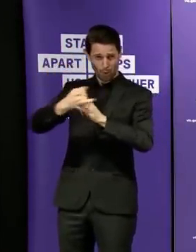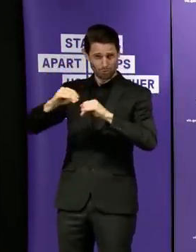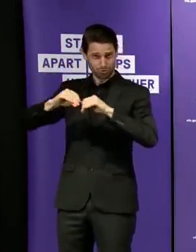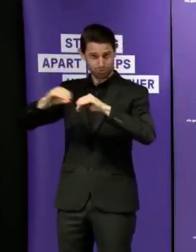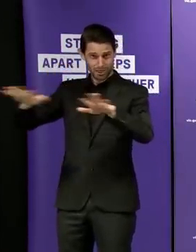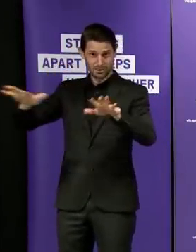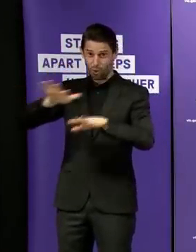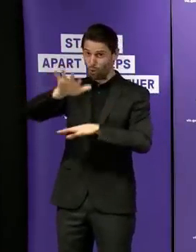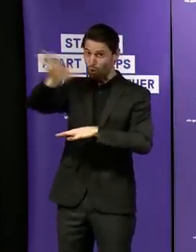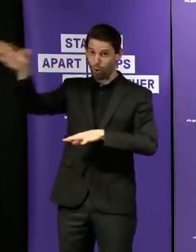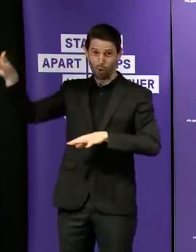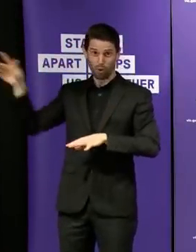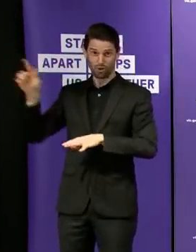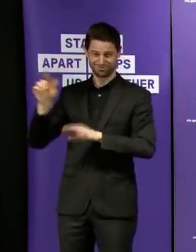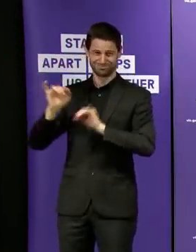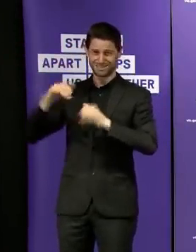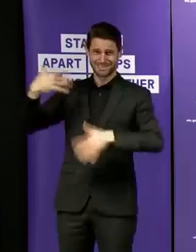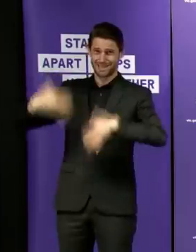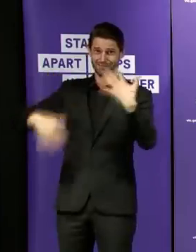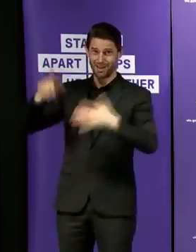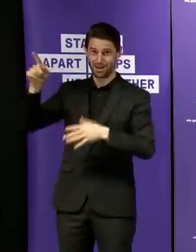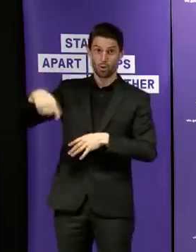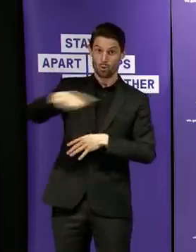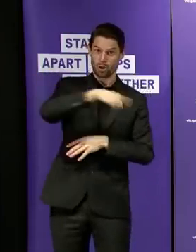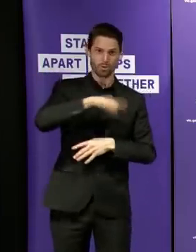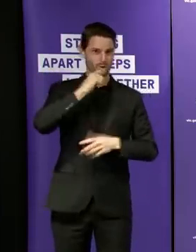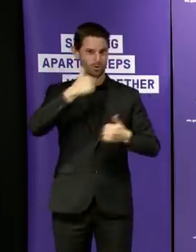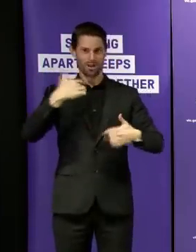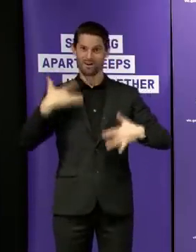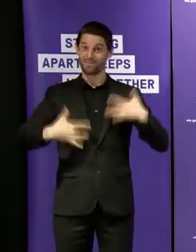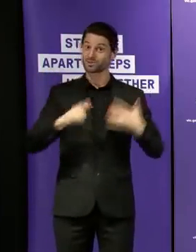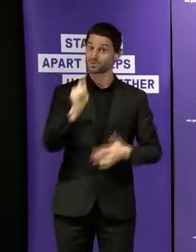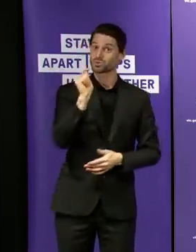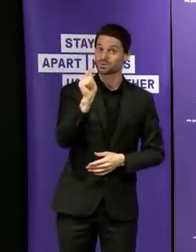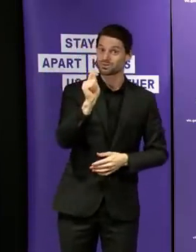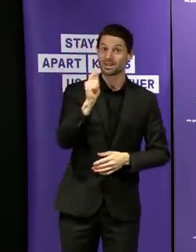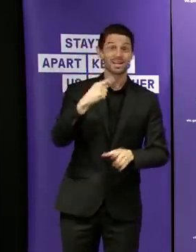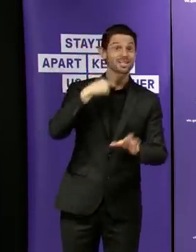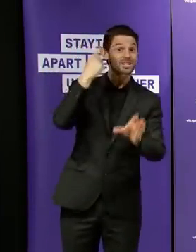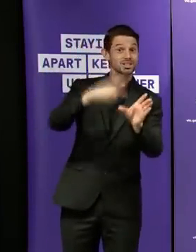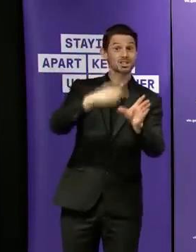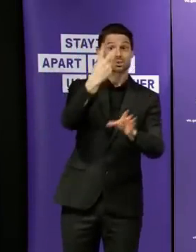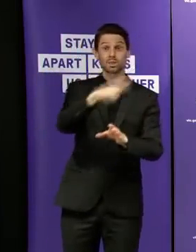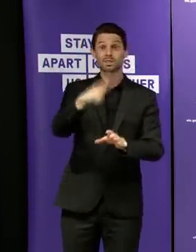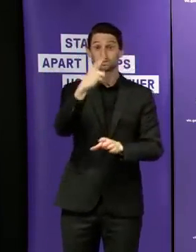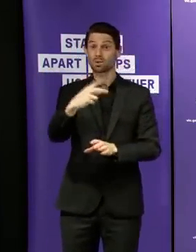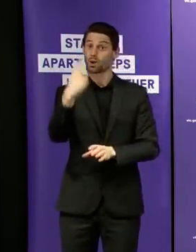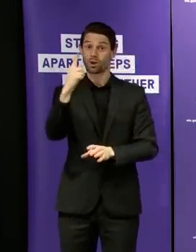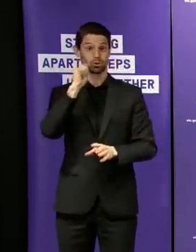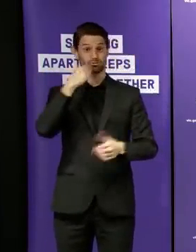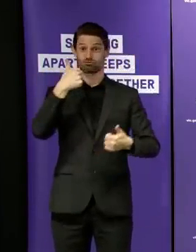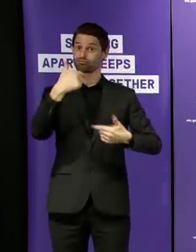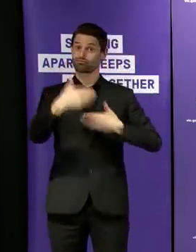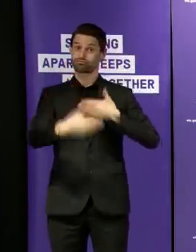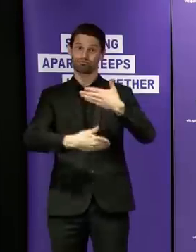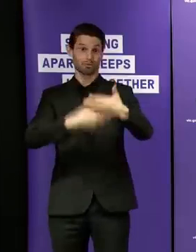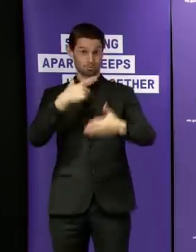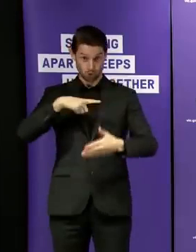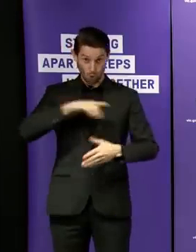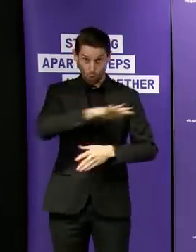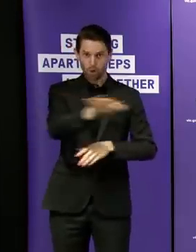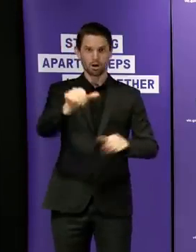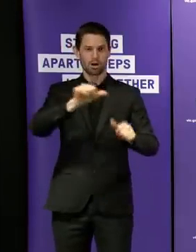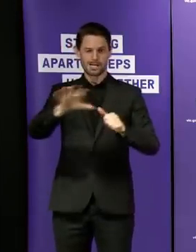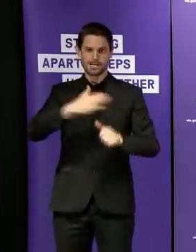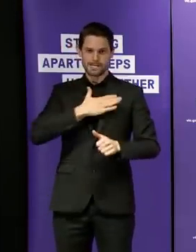COVID-safe summer. We can build a COVID normal 2021. One final point from me before I